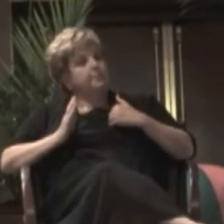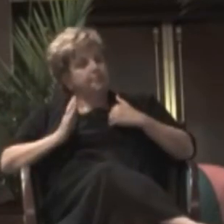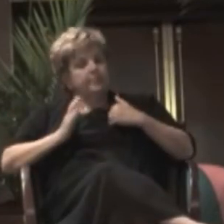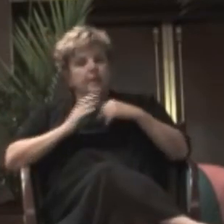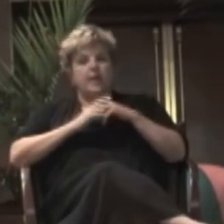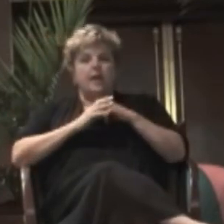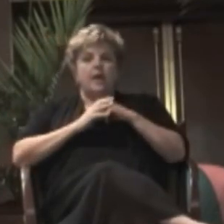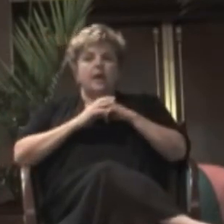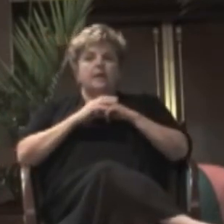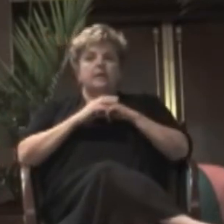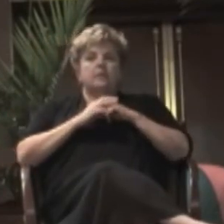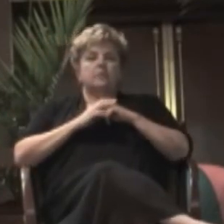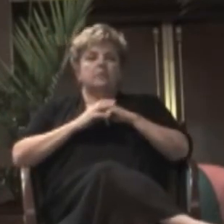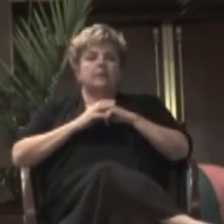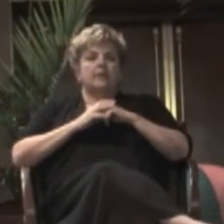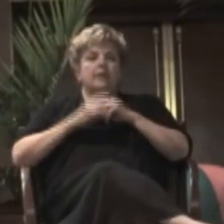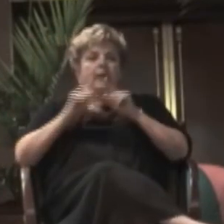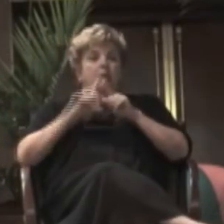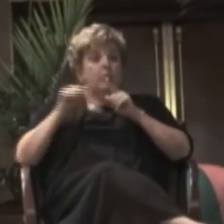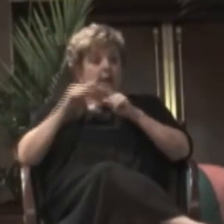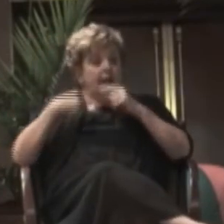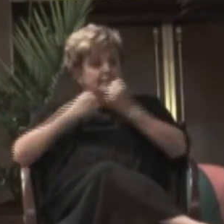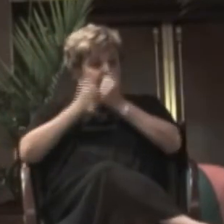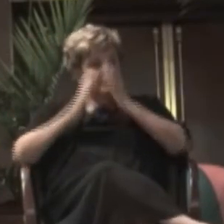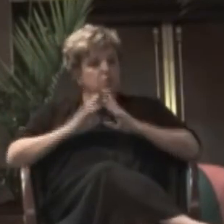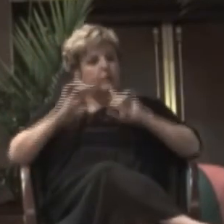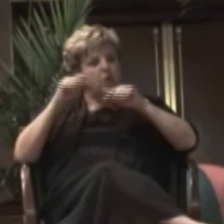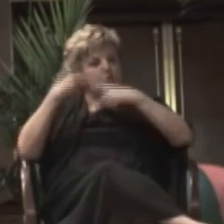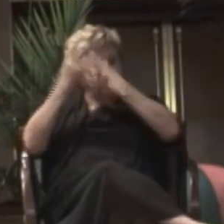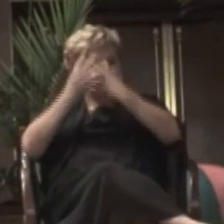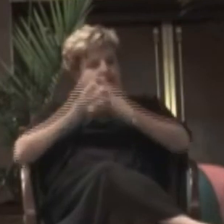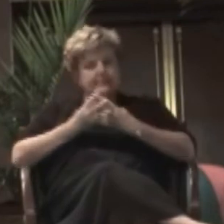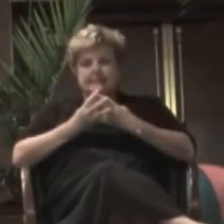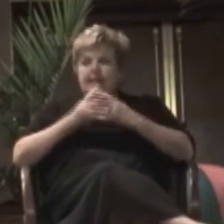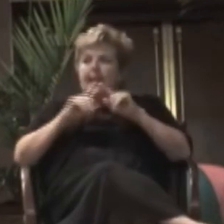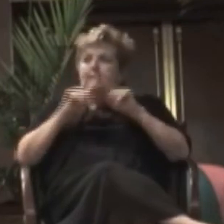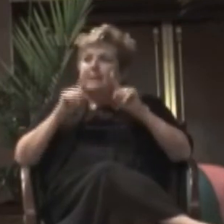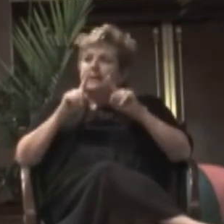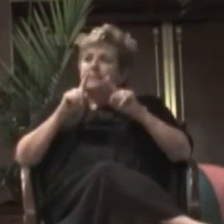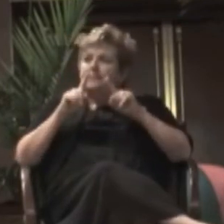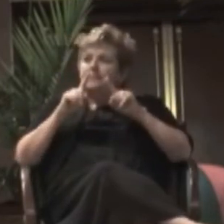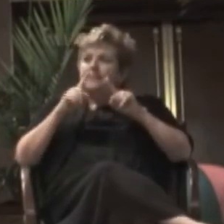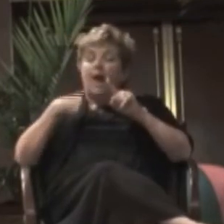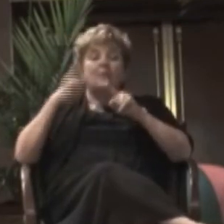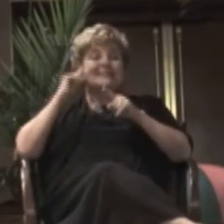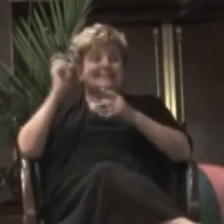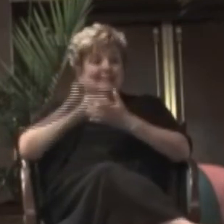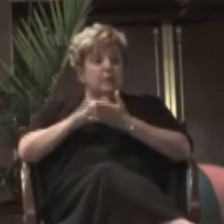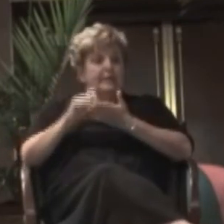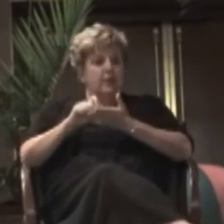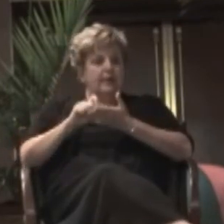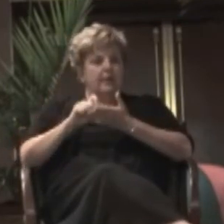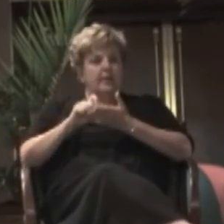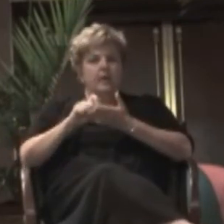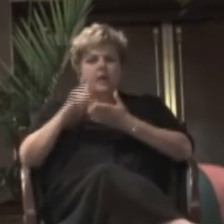sponsor now. But I was secretary. And I had to start finding AA members to speak, and I didn't even know who any of them